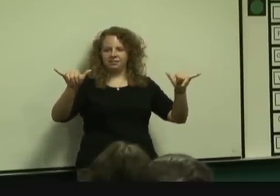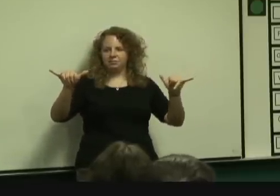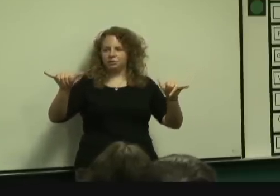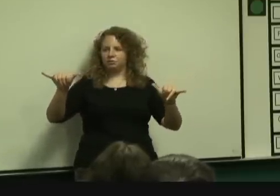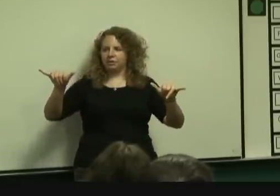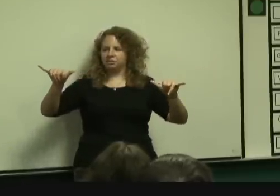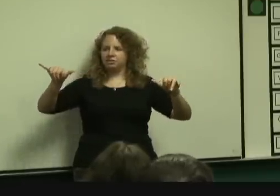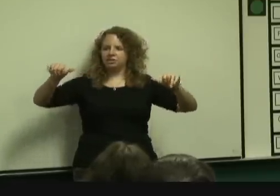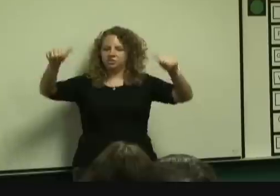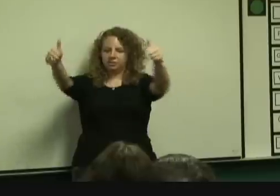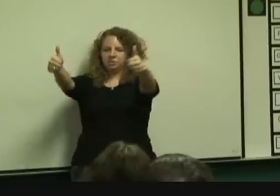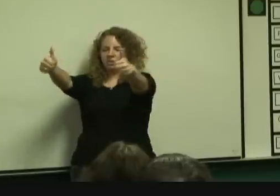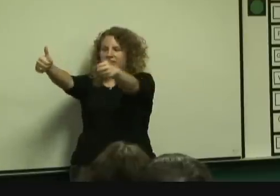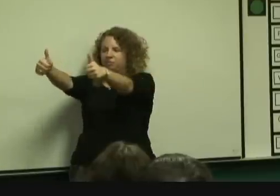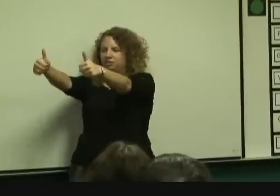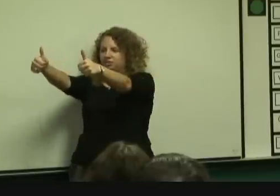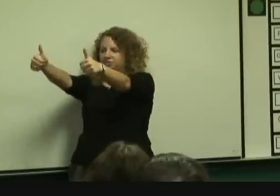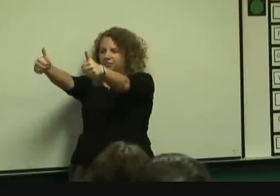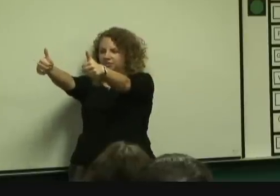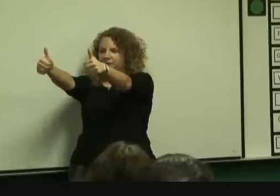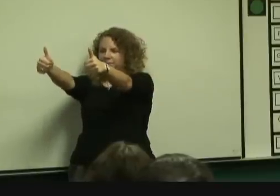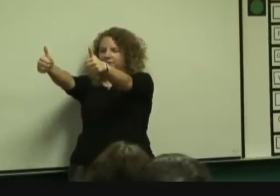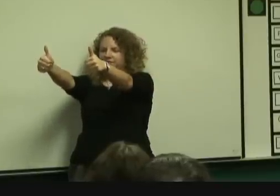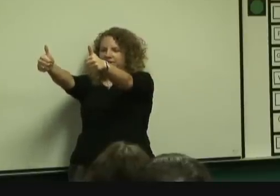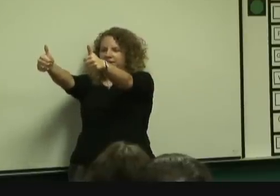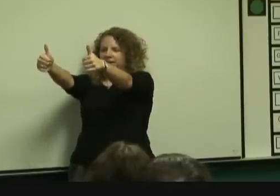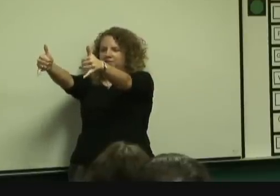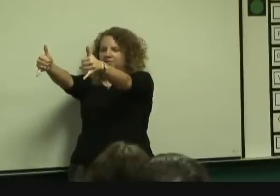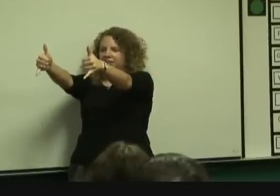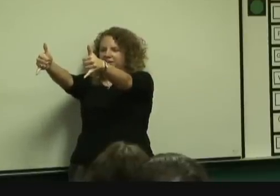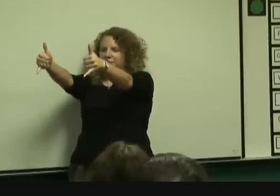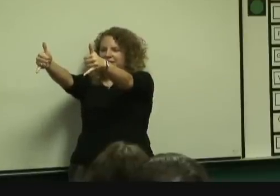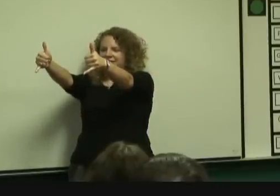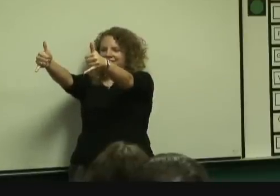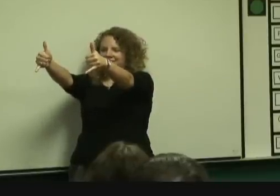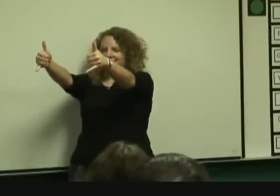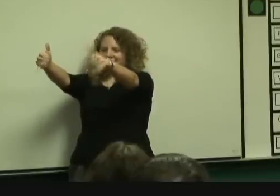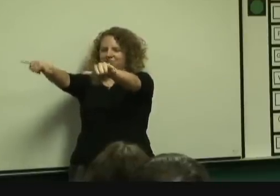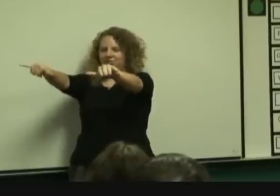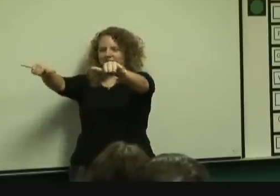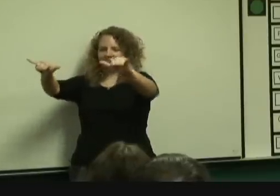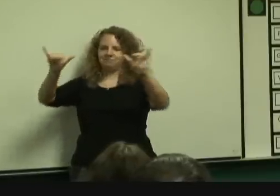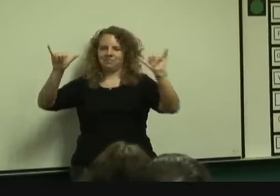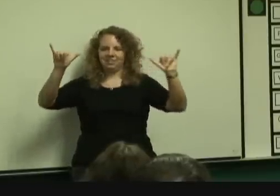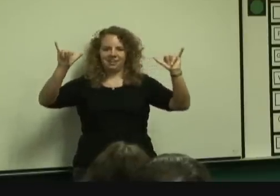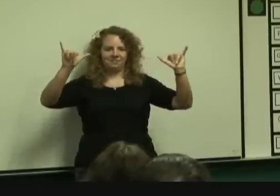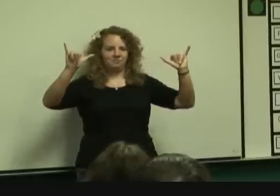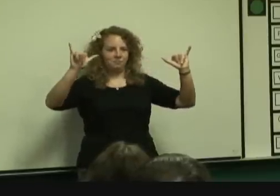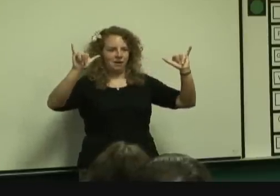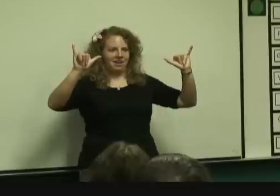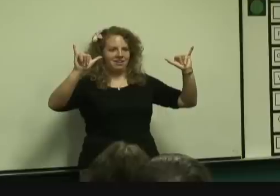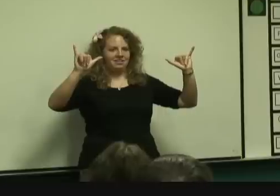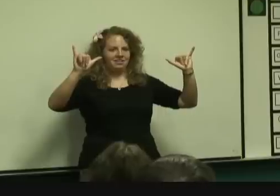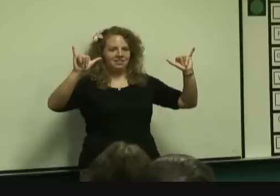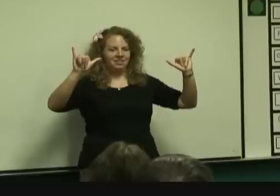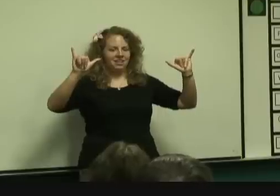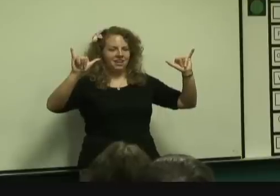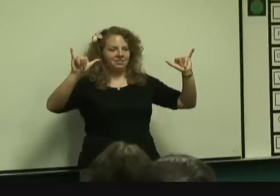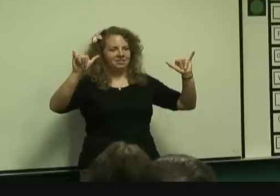And so make sure it's your thumb. So like if you did your thumbs up, and you stick out your pinky, and you turn over. Okay. Y. And then